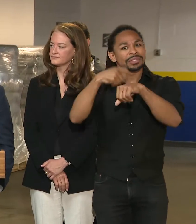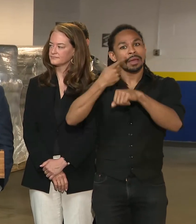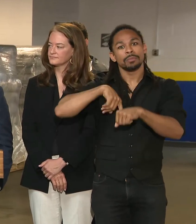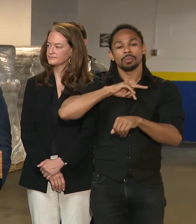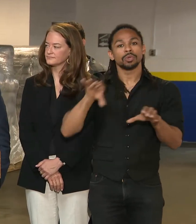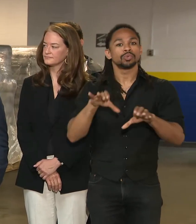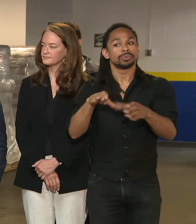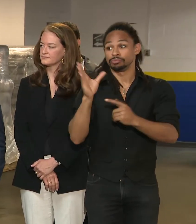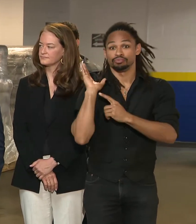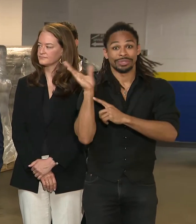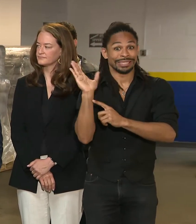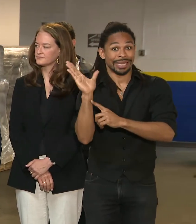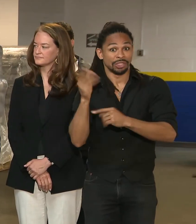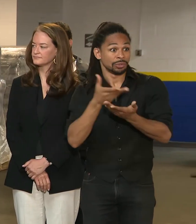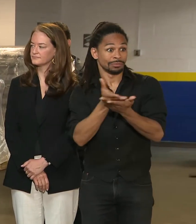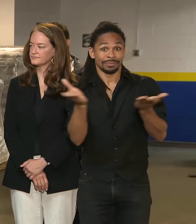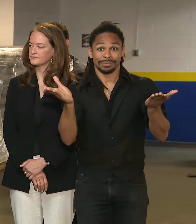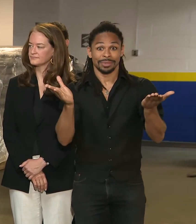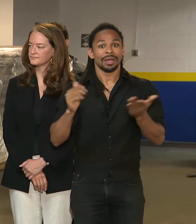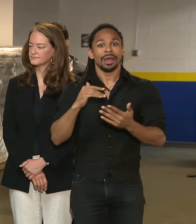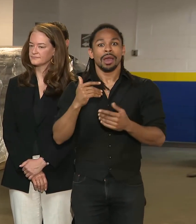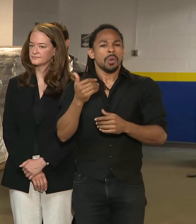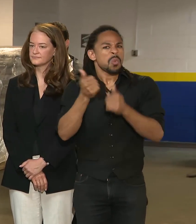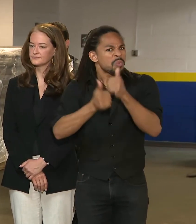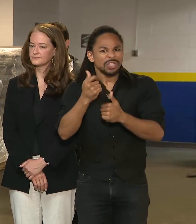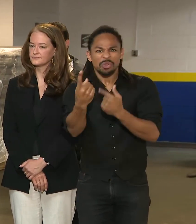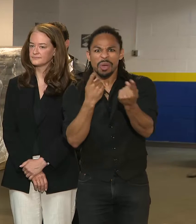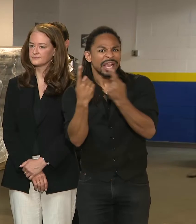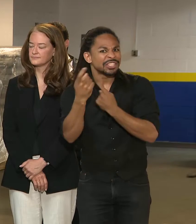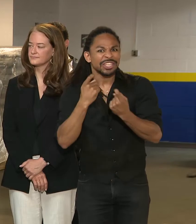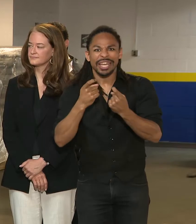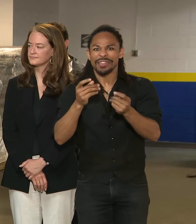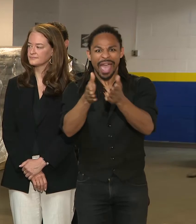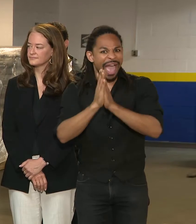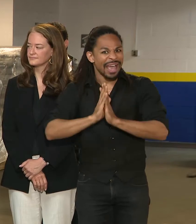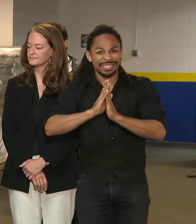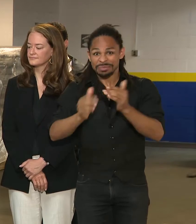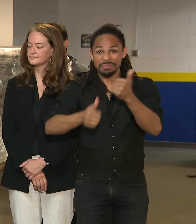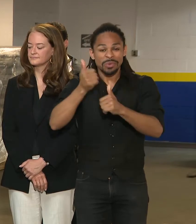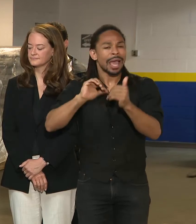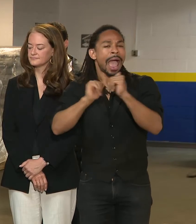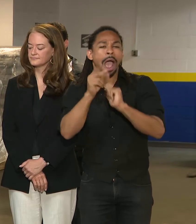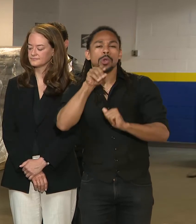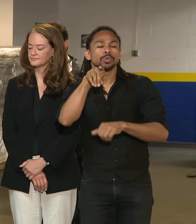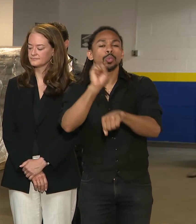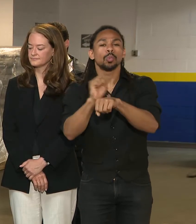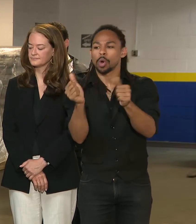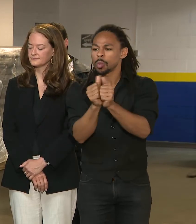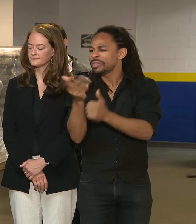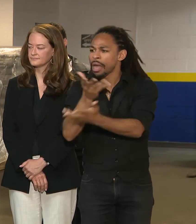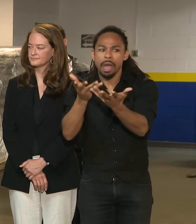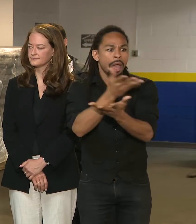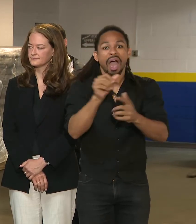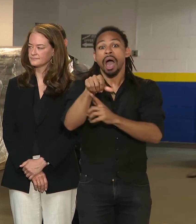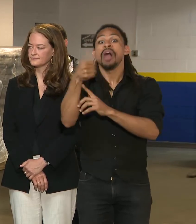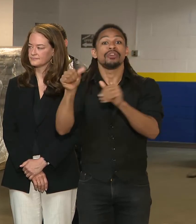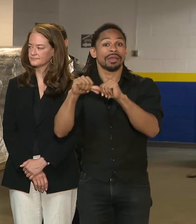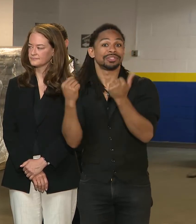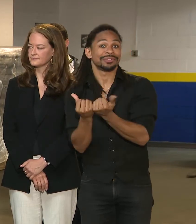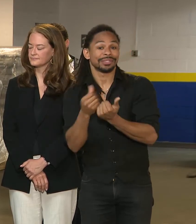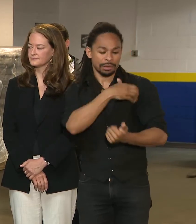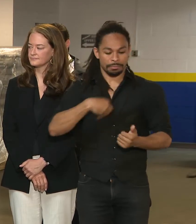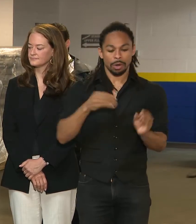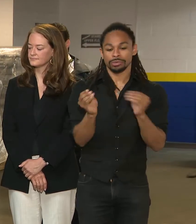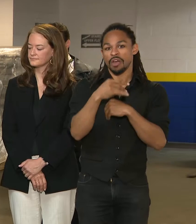presentation, the question you always get asked is, how are you working with other agencies? How are you working with the Mayor's Office of International Affairs? How are you